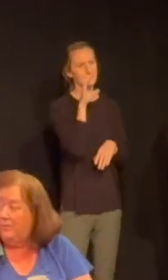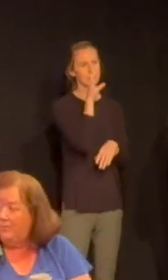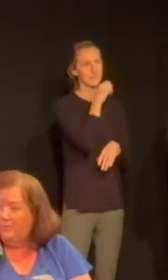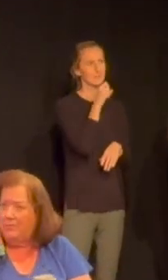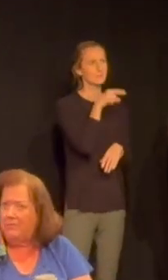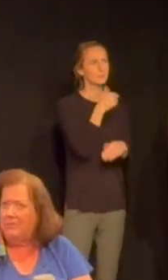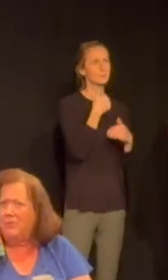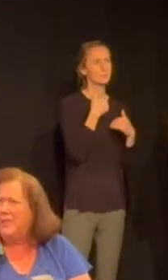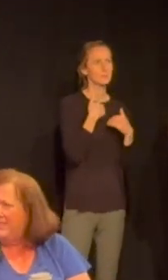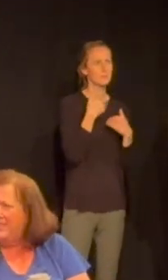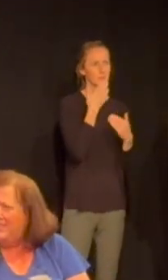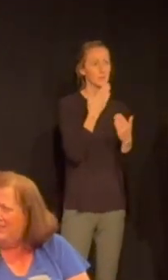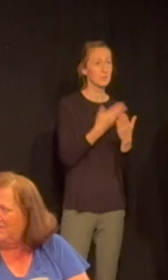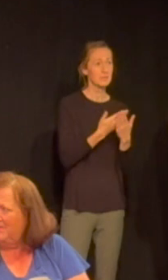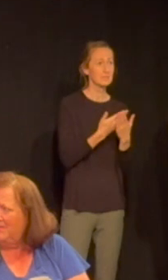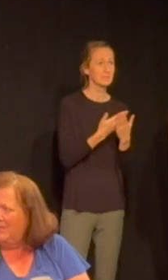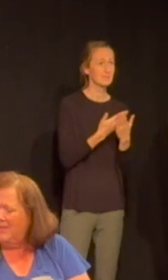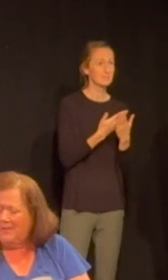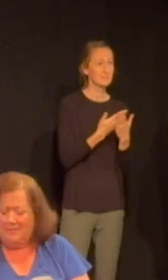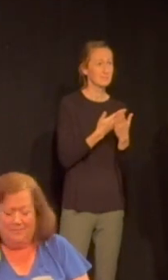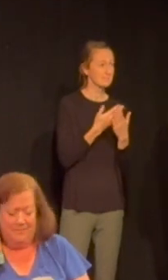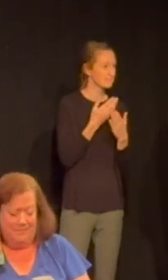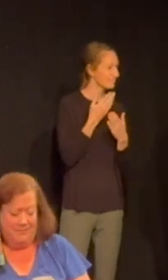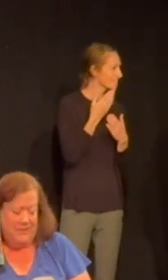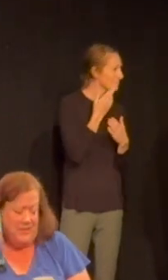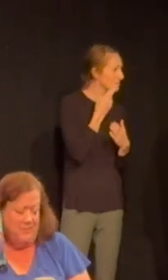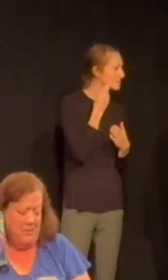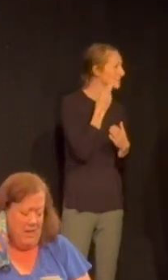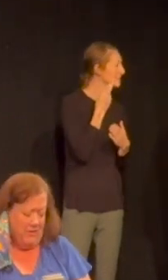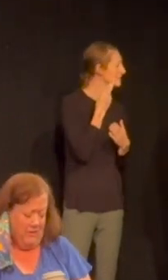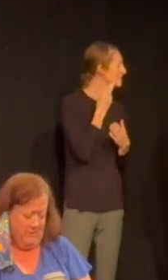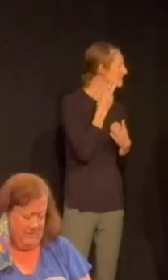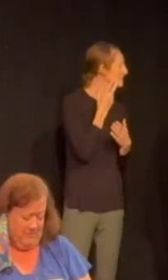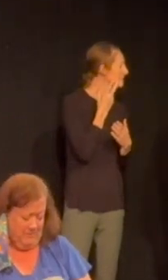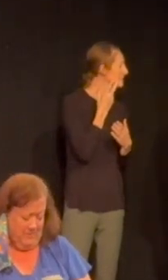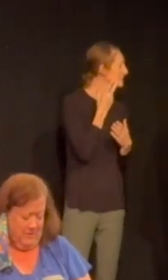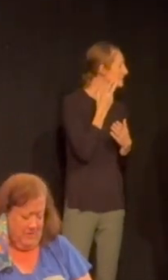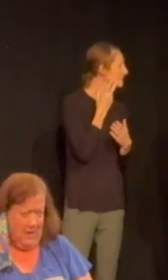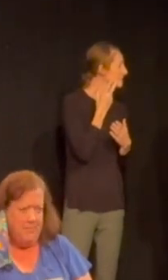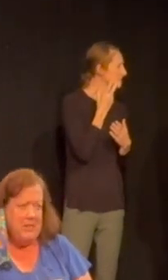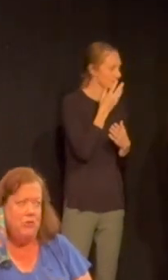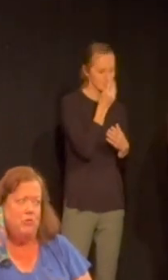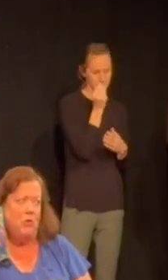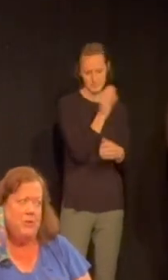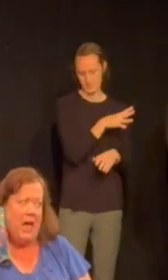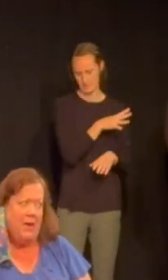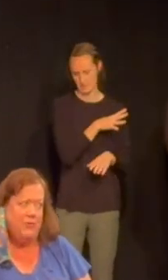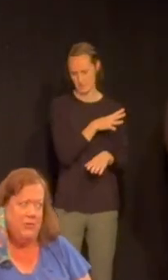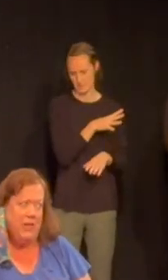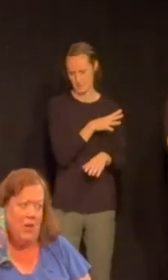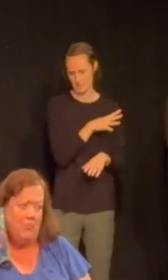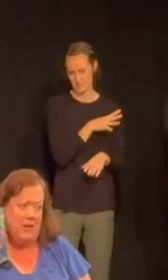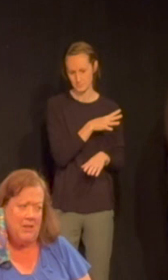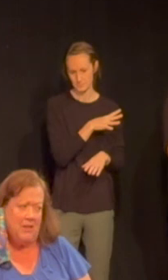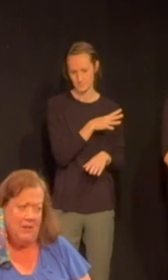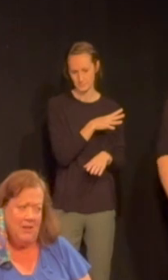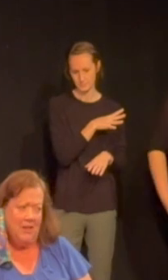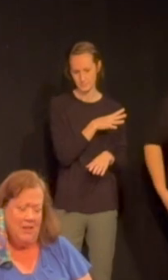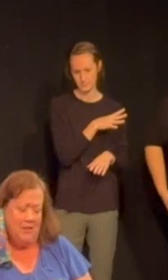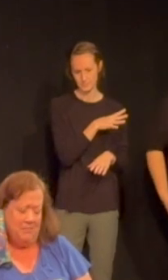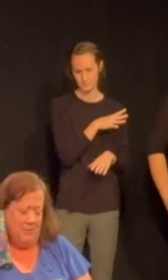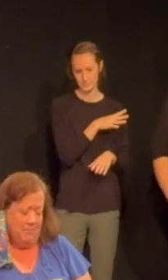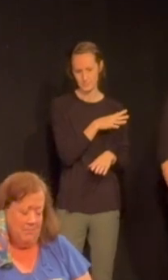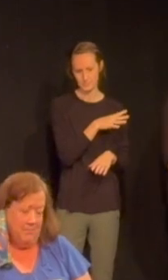good reason. It doesn't matter. Yeah. I mean, you don't have to tell me.